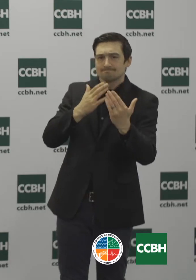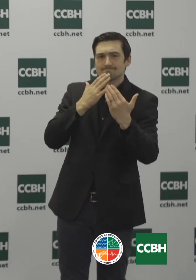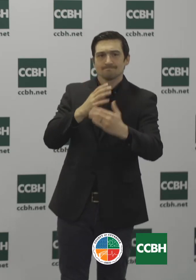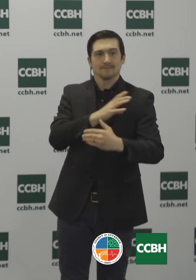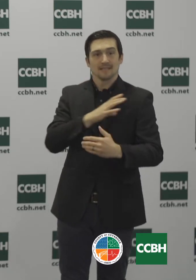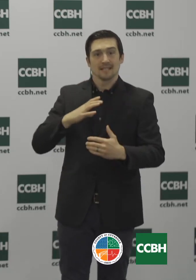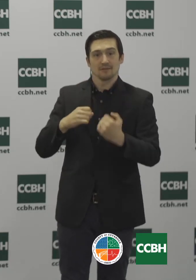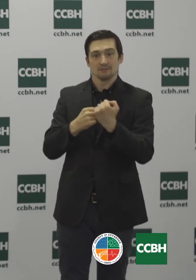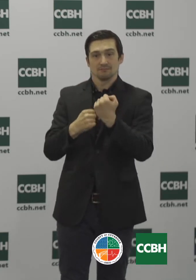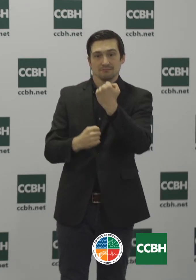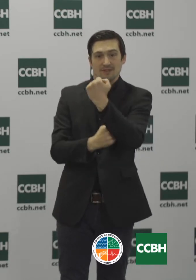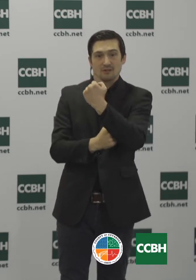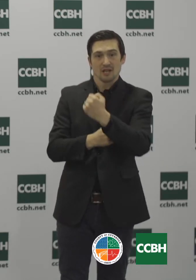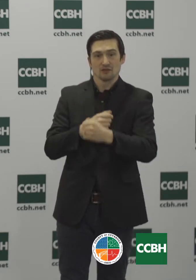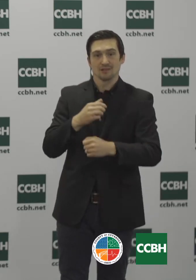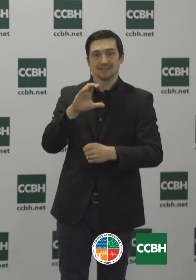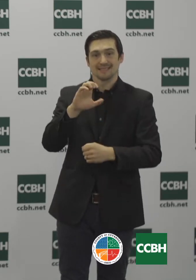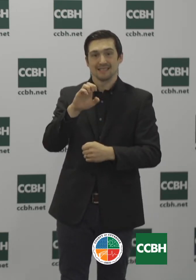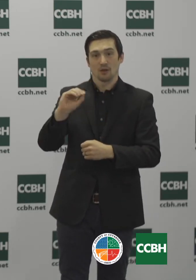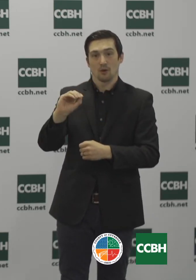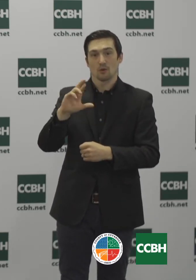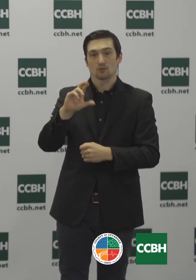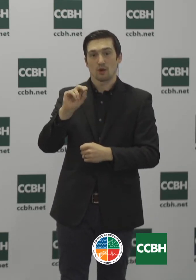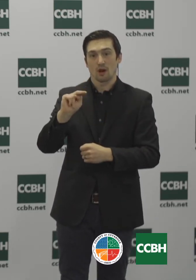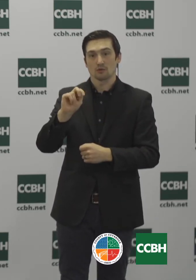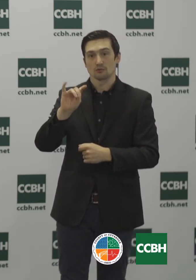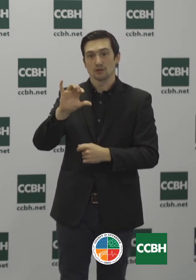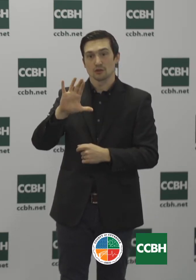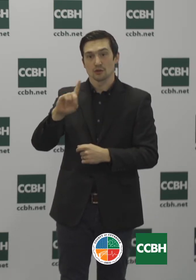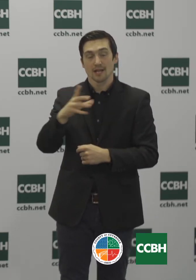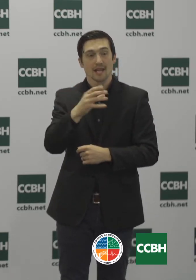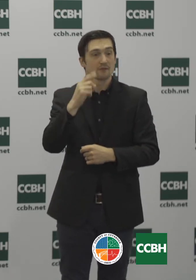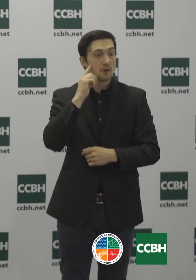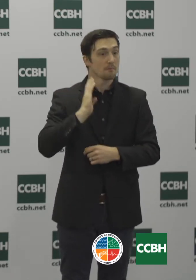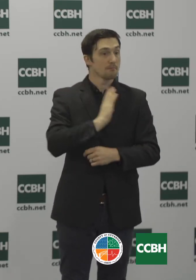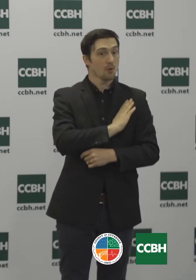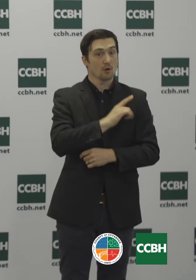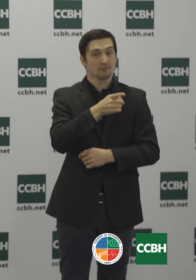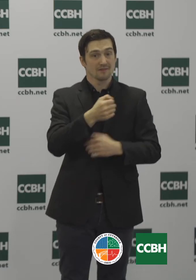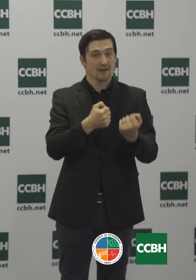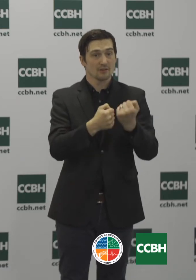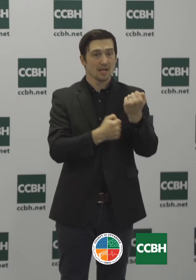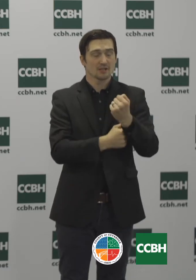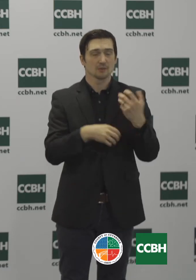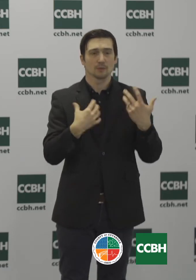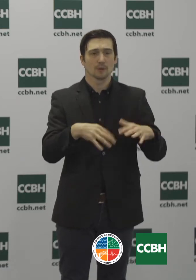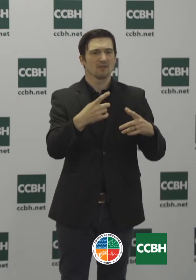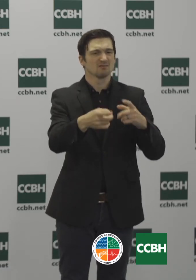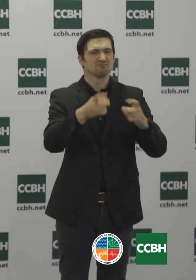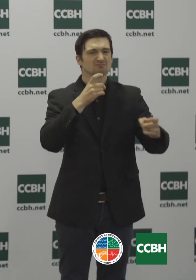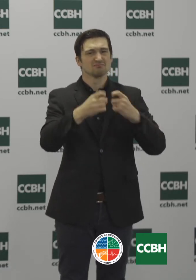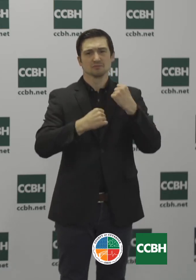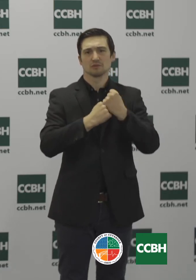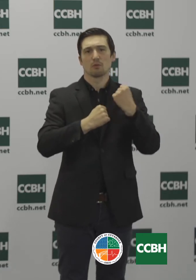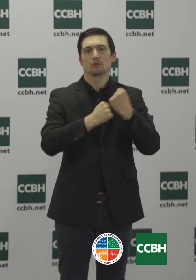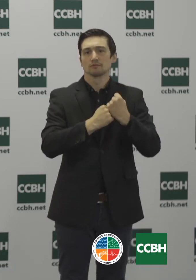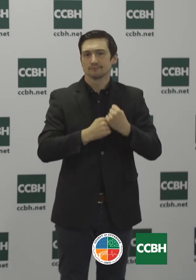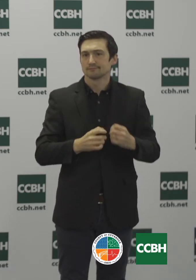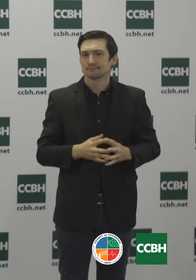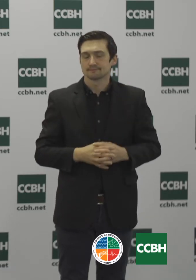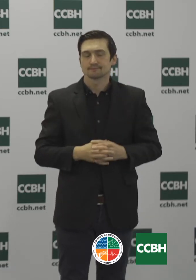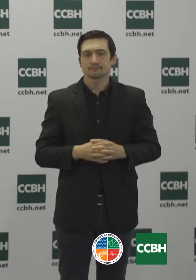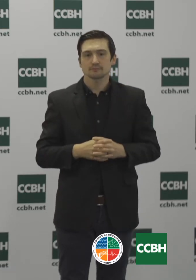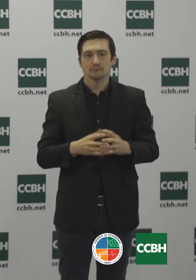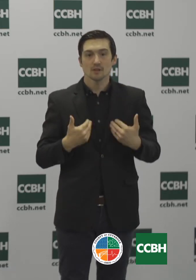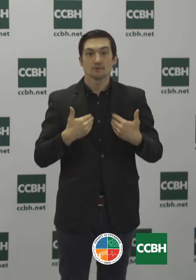Foundation CEO Ron Richard and to the board of the foundation for their very generous support. With this